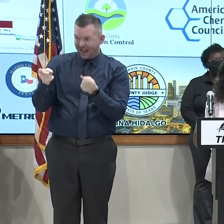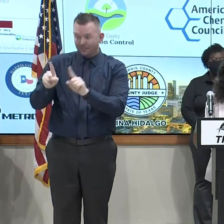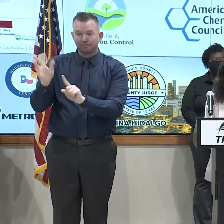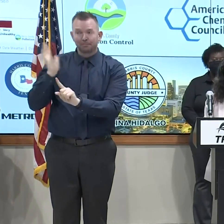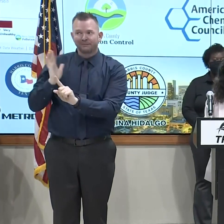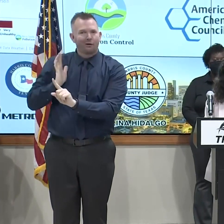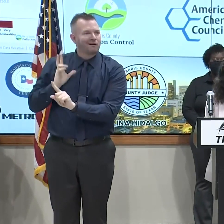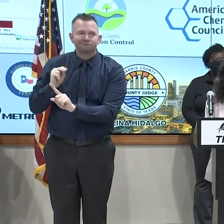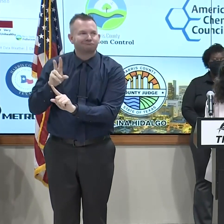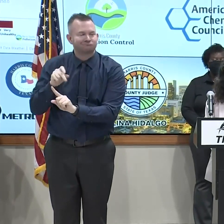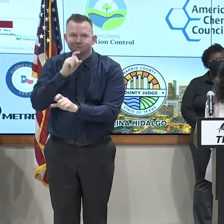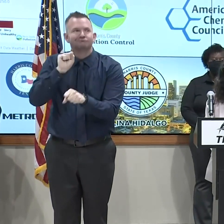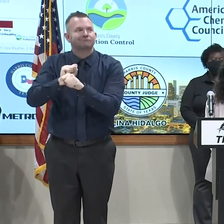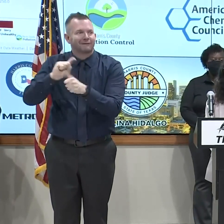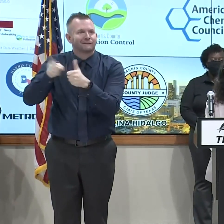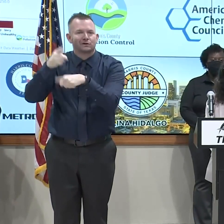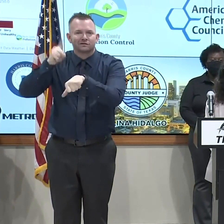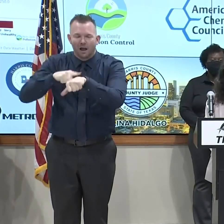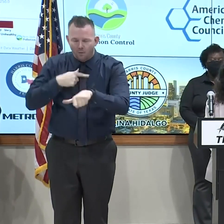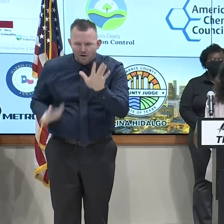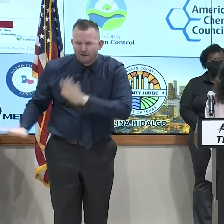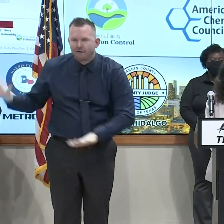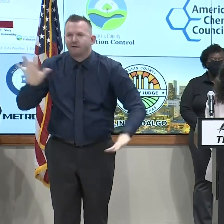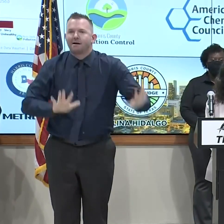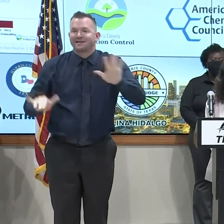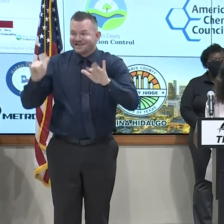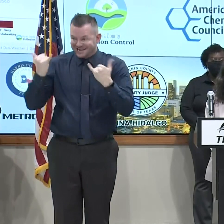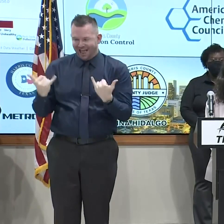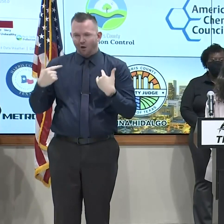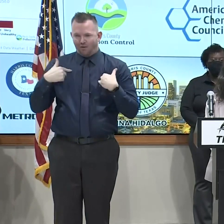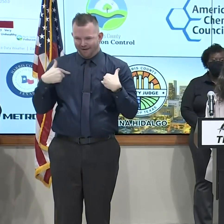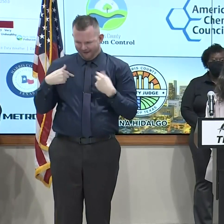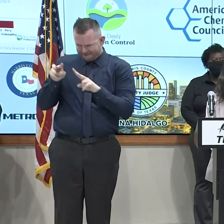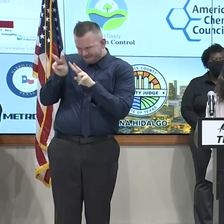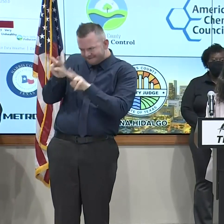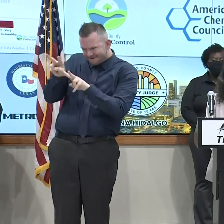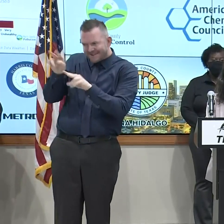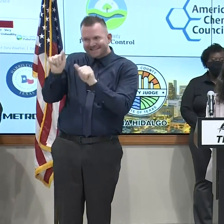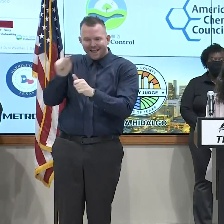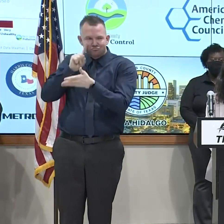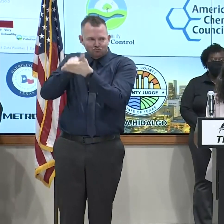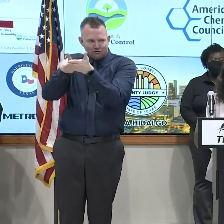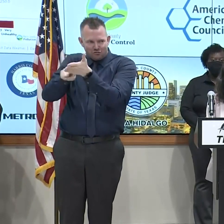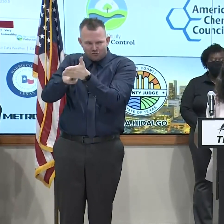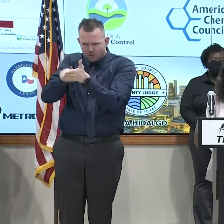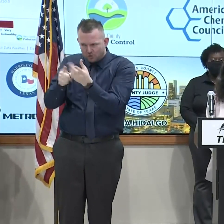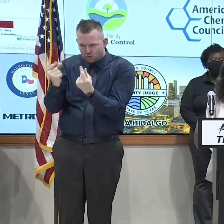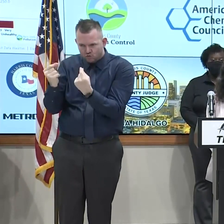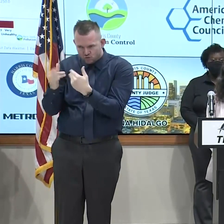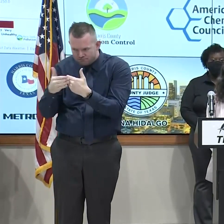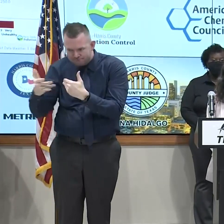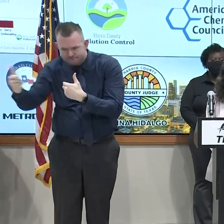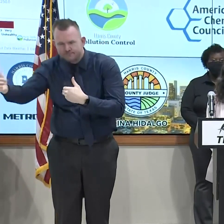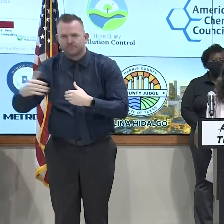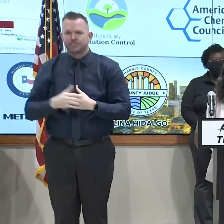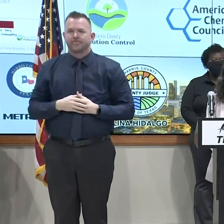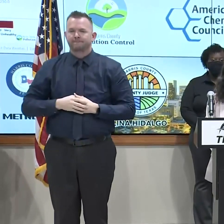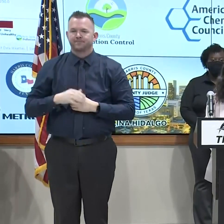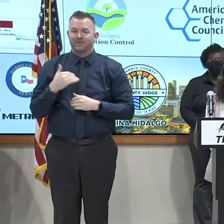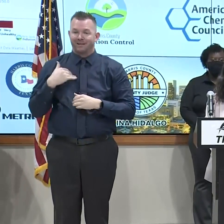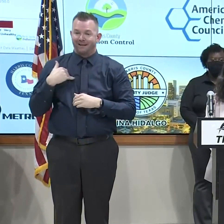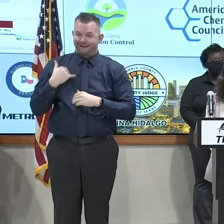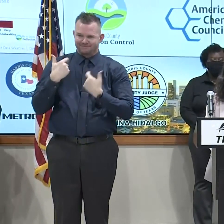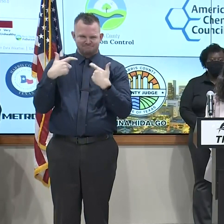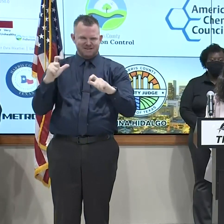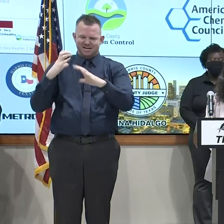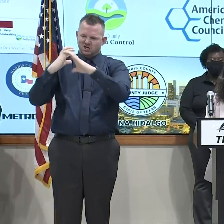fixed network and mobile network of monitors. We have a fleet of trucks equipped with monitors that are getting painted with